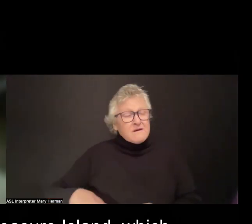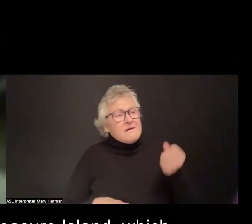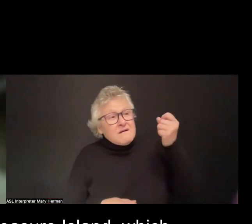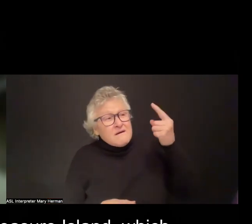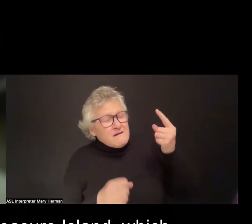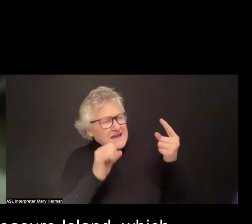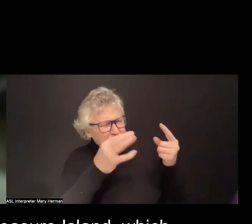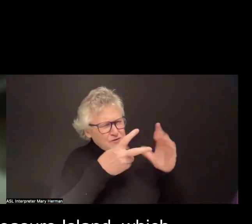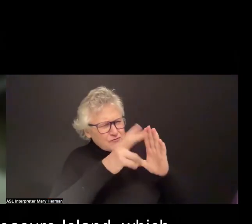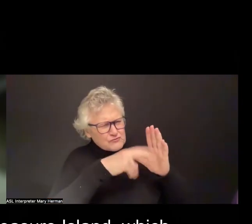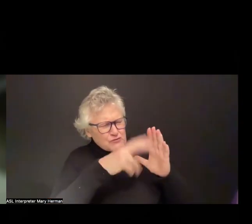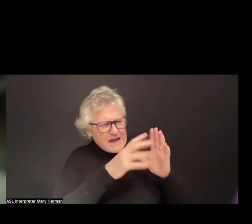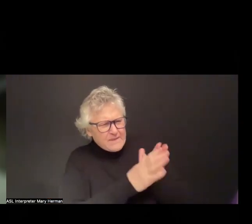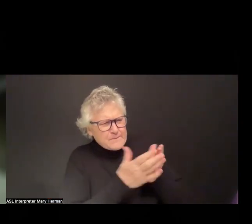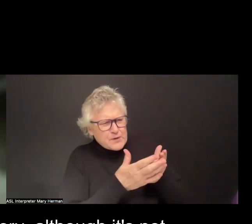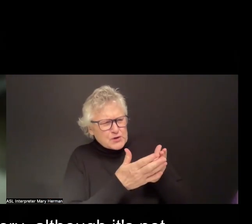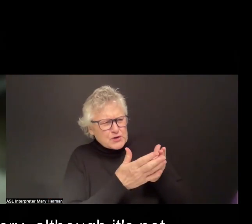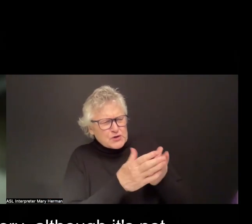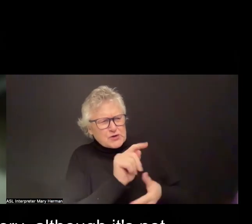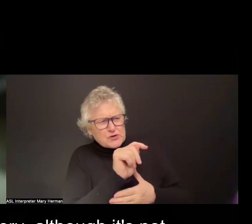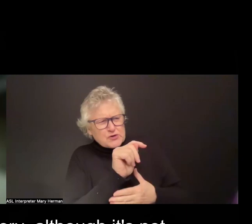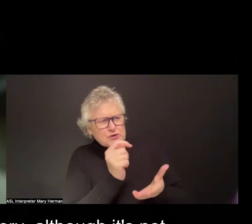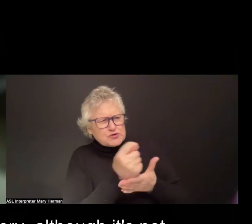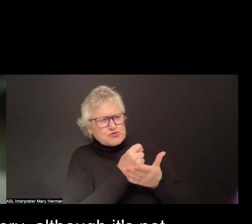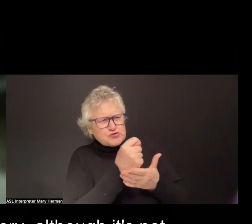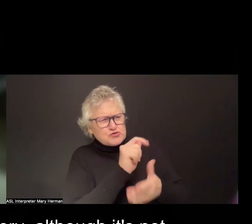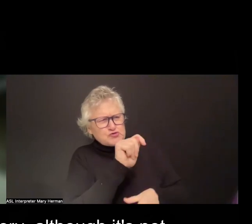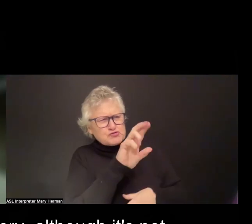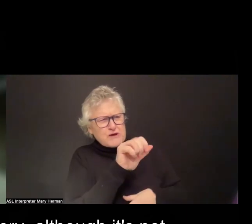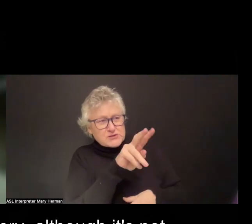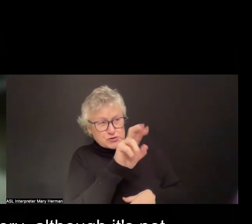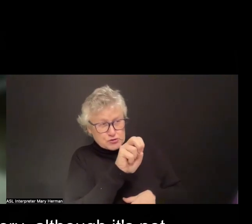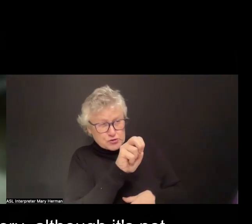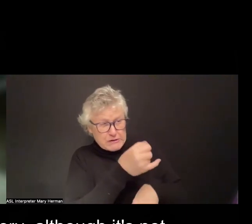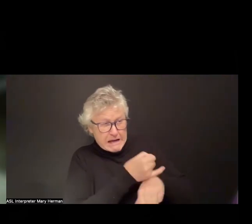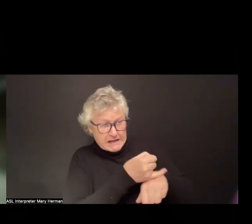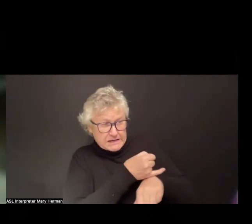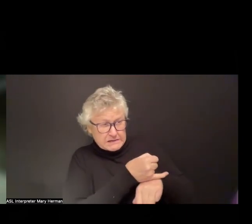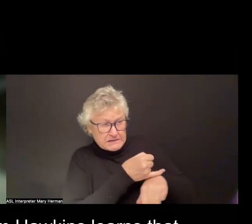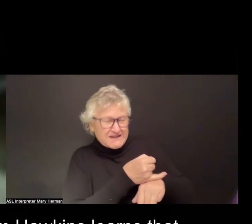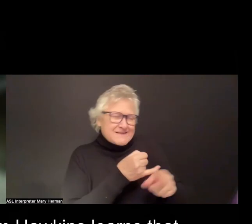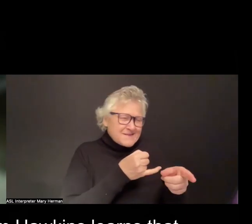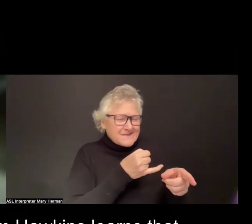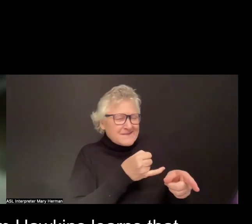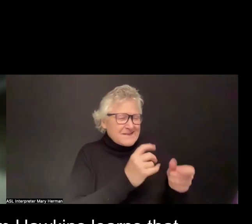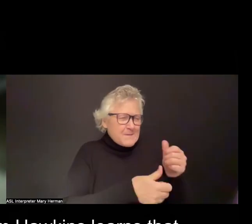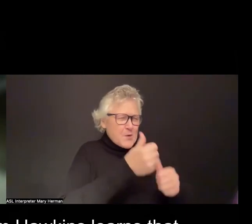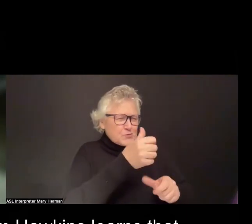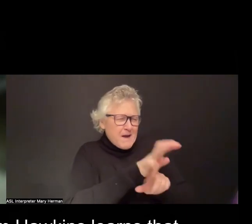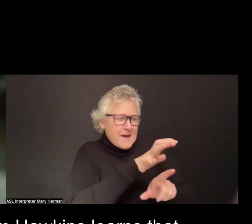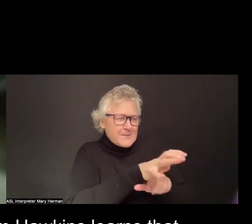classic, most classic American pirate story, although it's not set in America, the moment